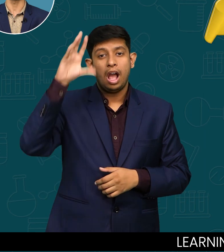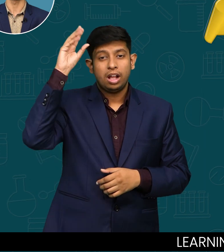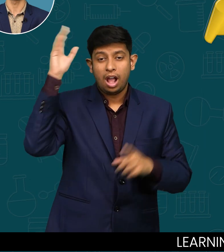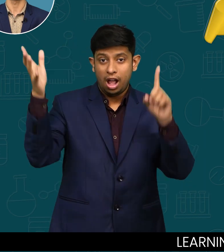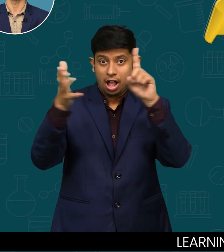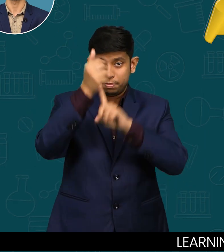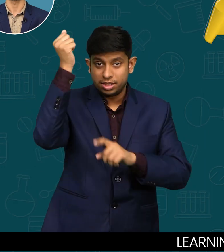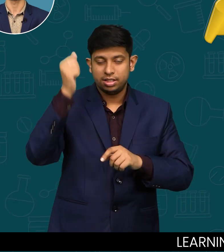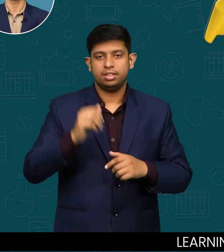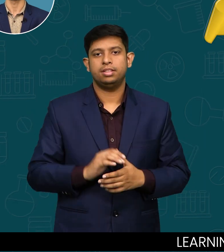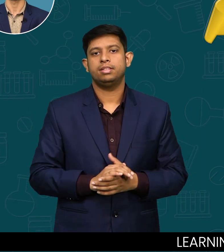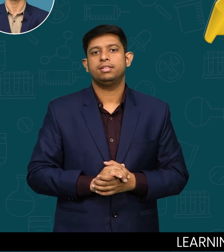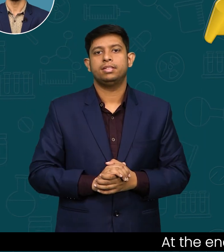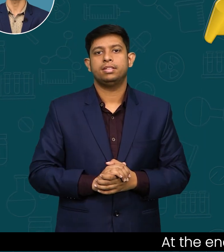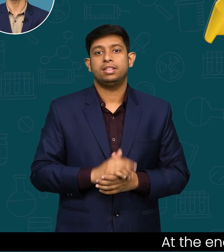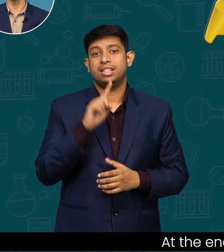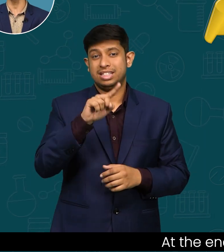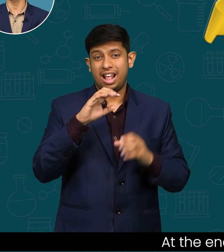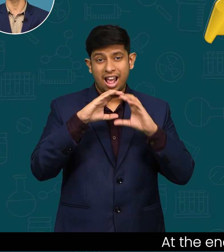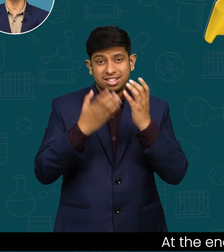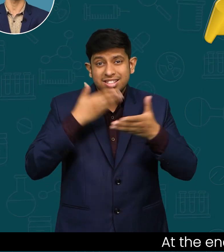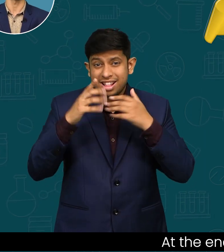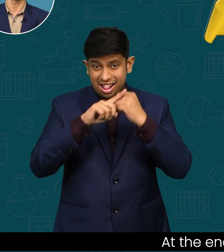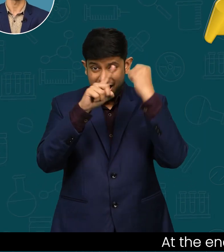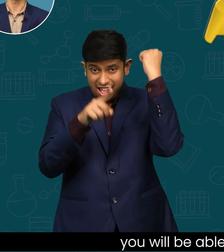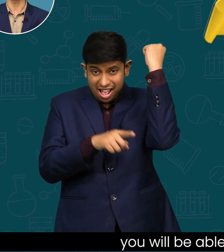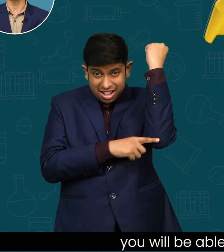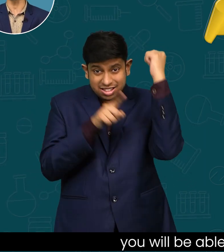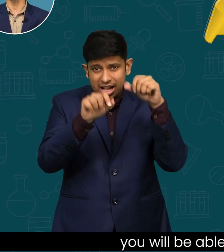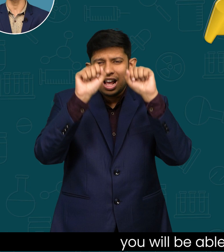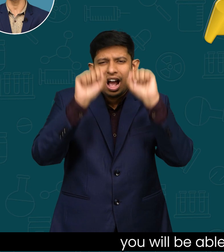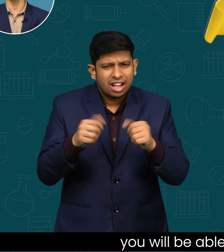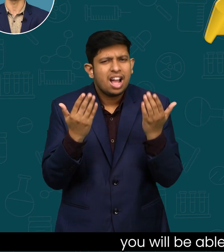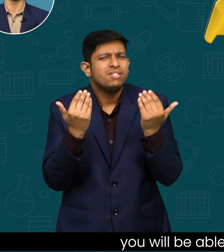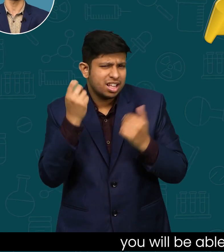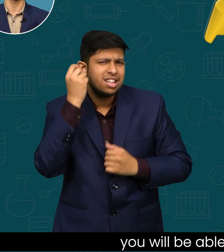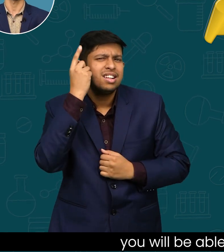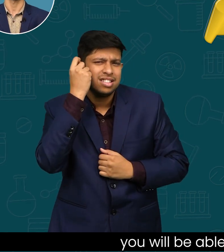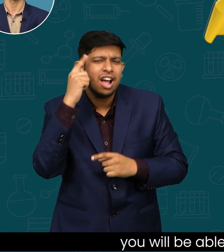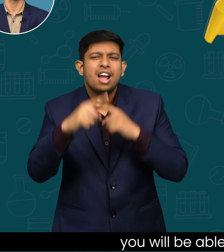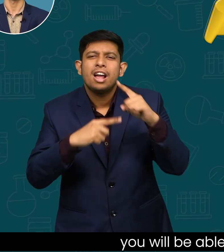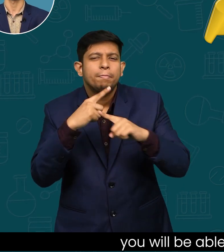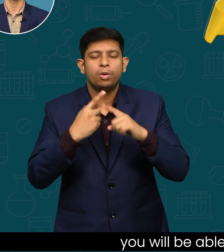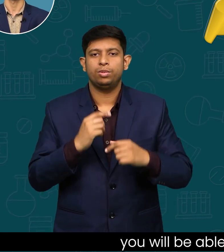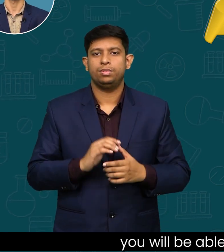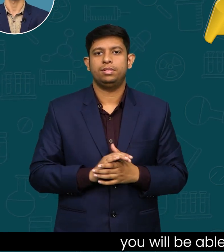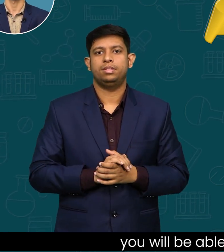Learning outcomes. At the end of this session, you will be able to understand about